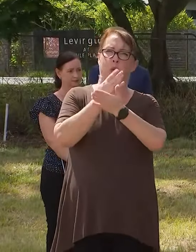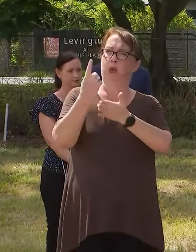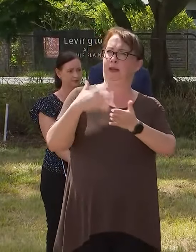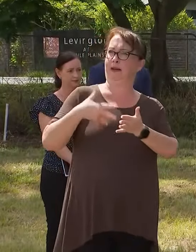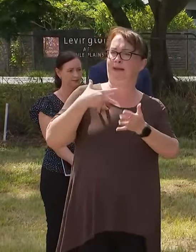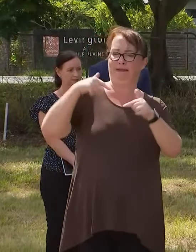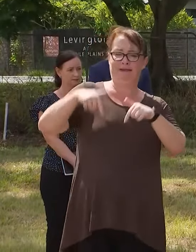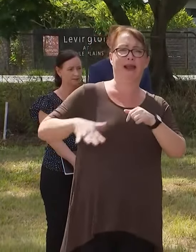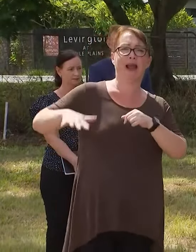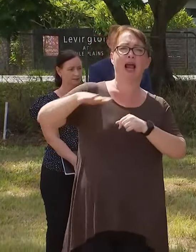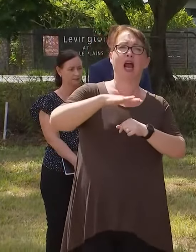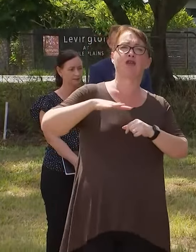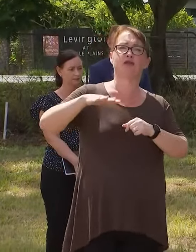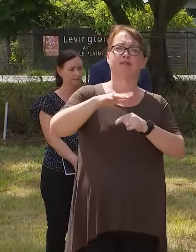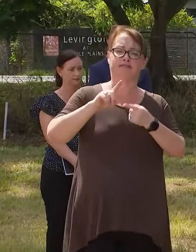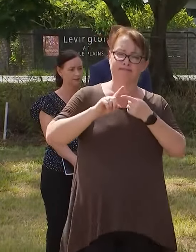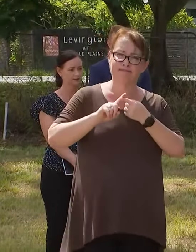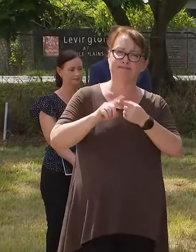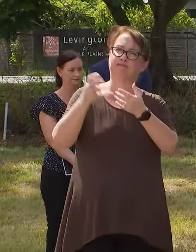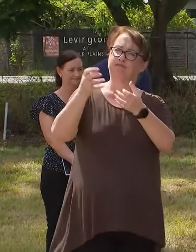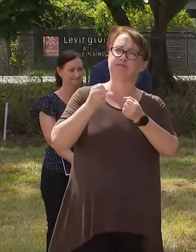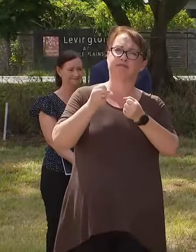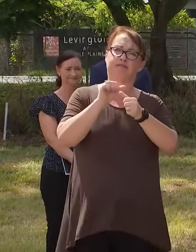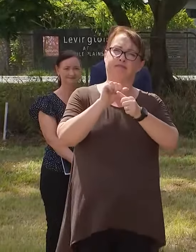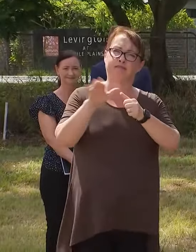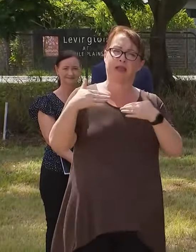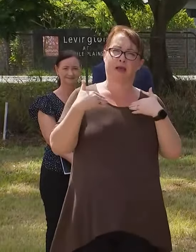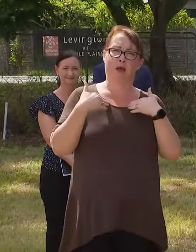receive maximum health care.